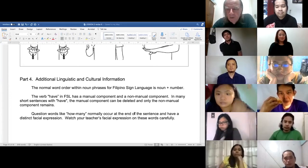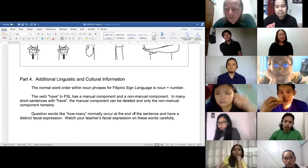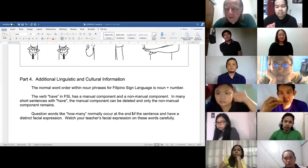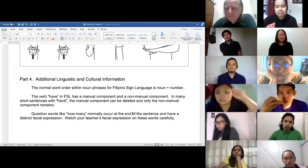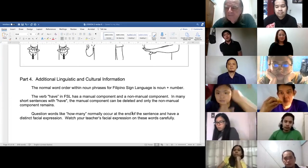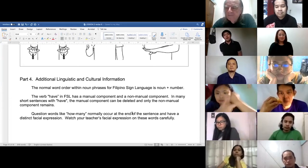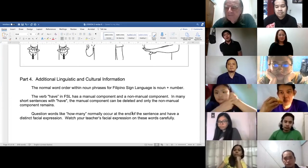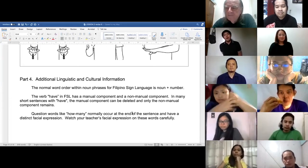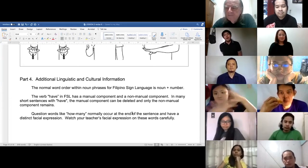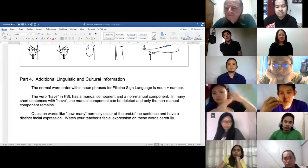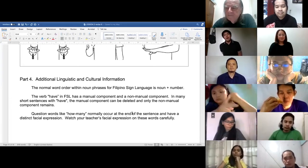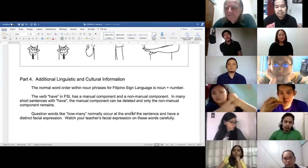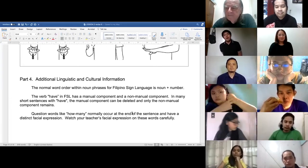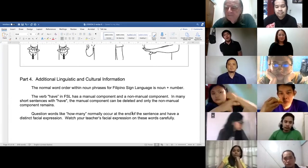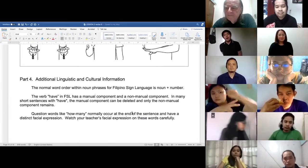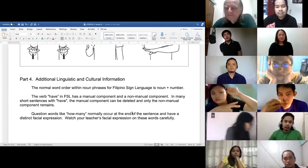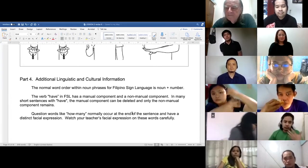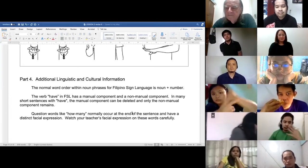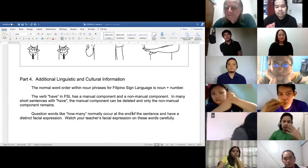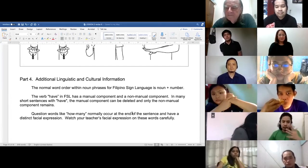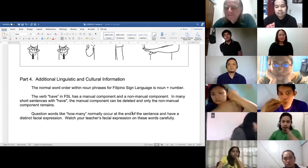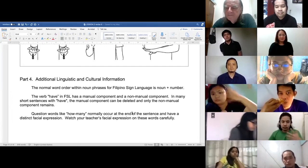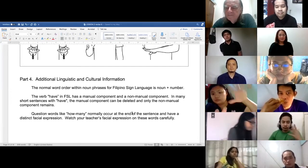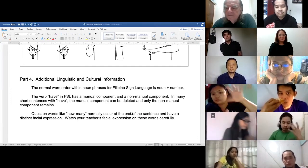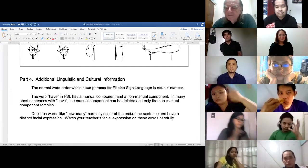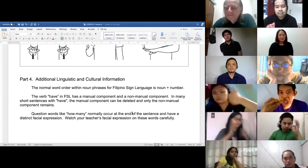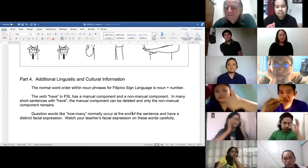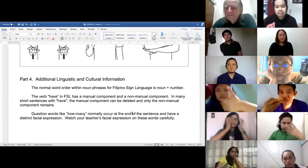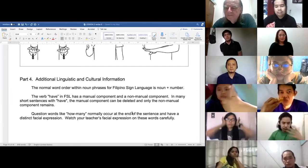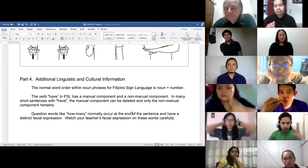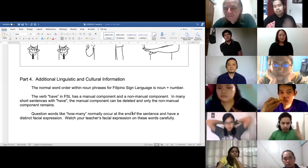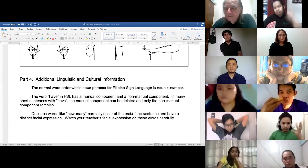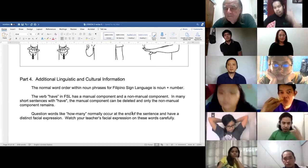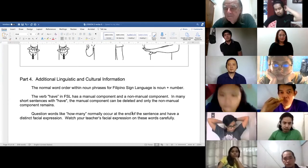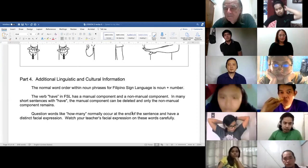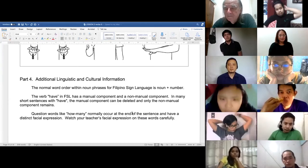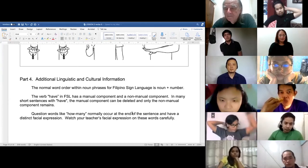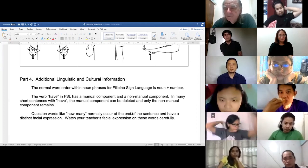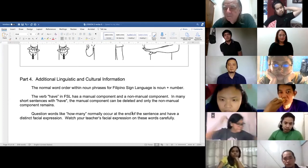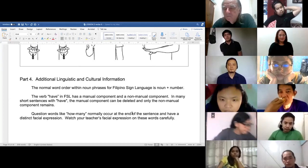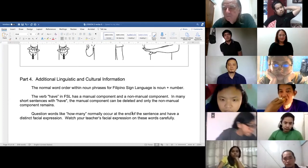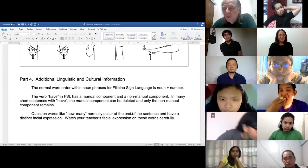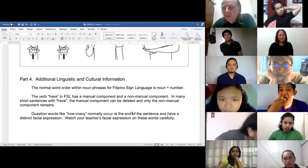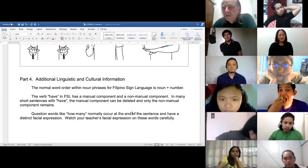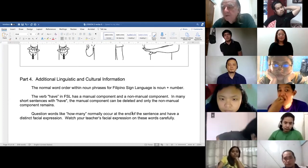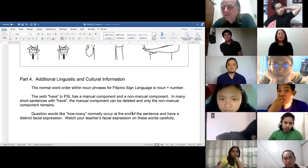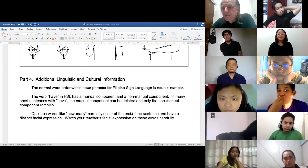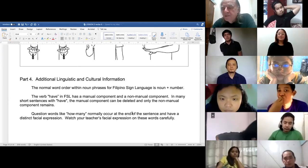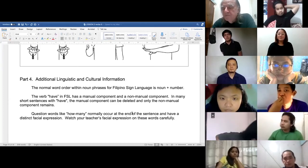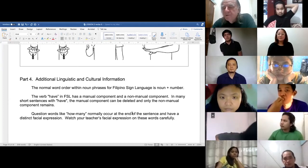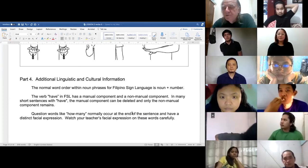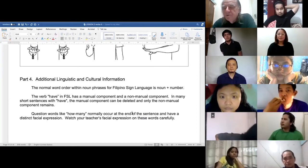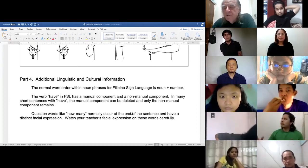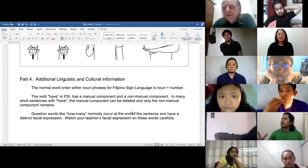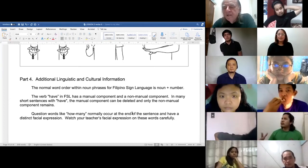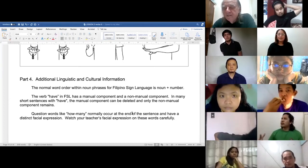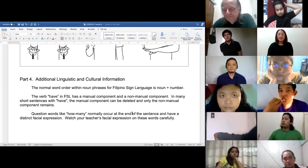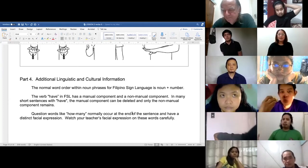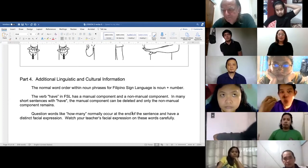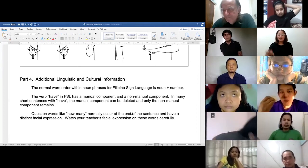Right. Yes, saved it. Okay, great. Yeah, no, Jasmine, you should delete it.